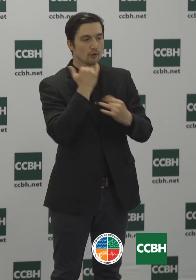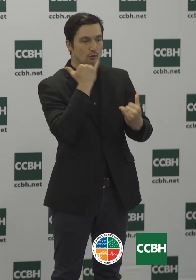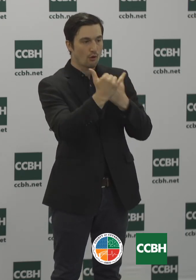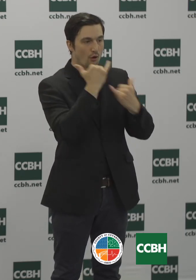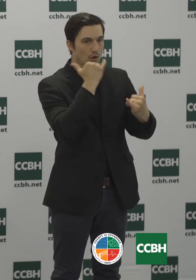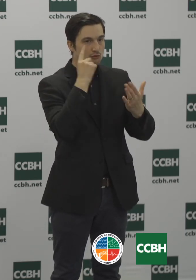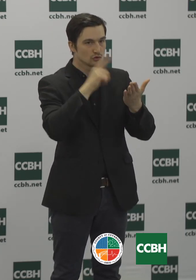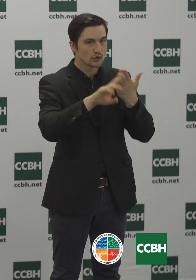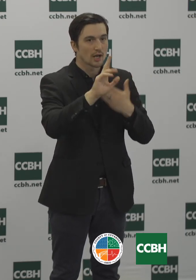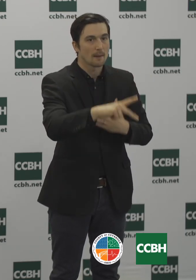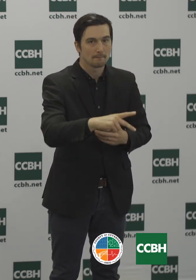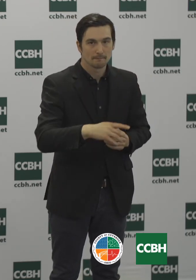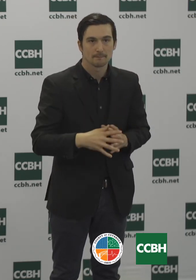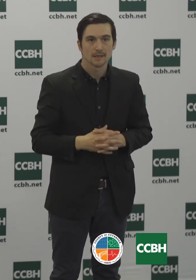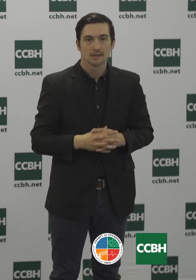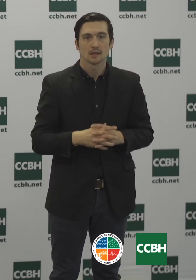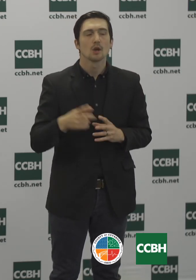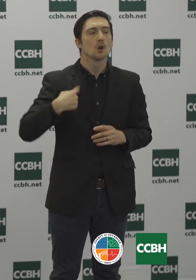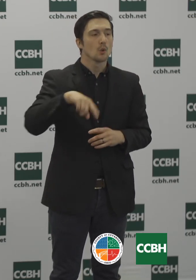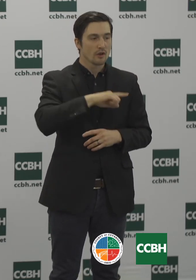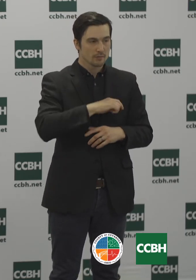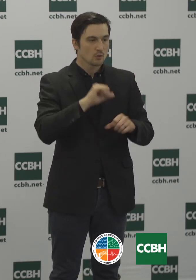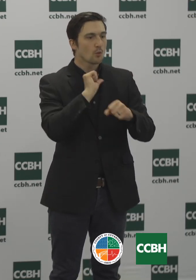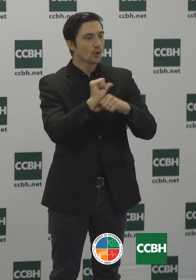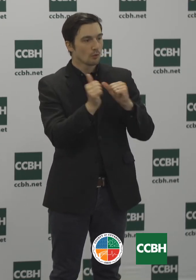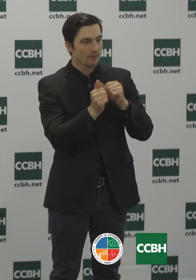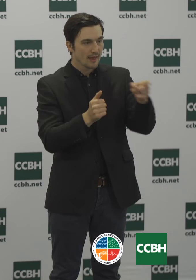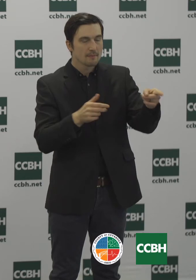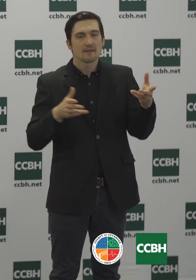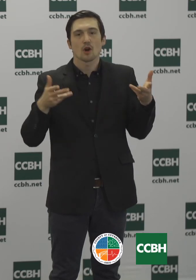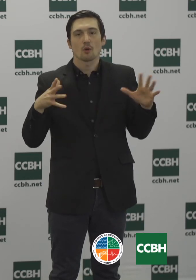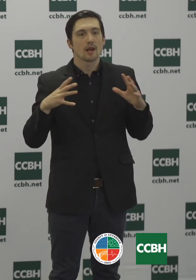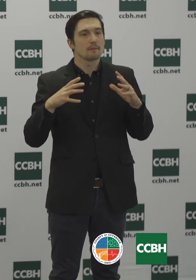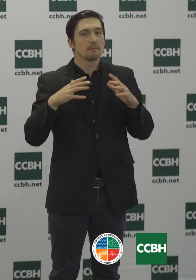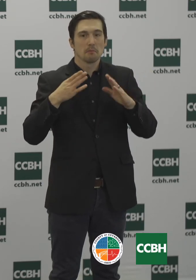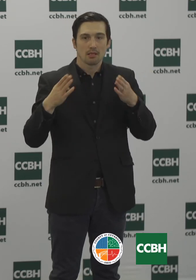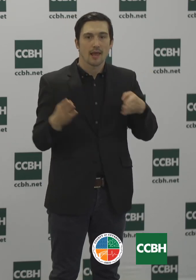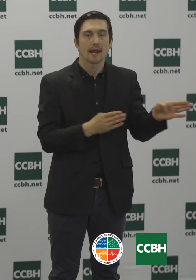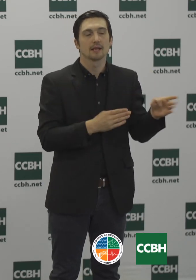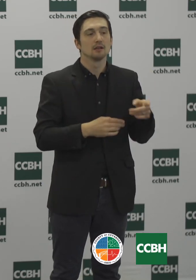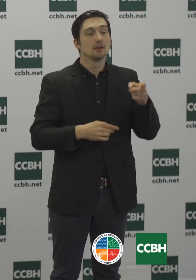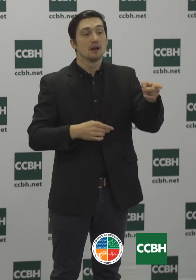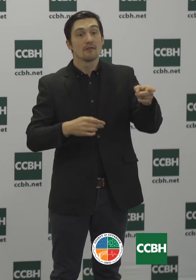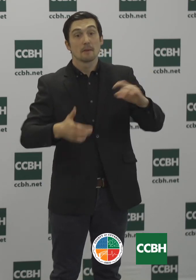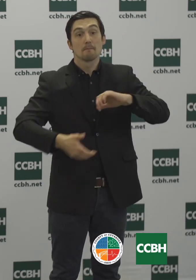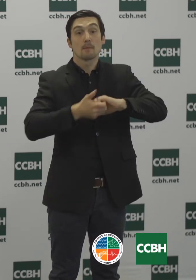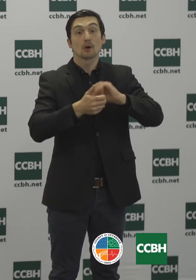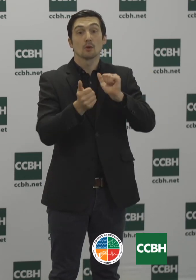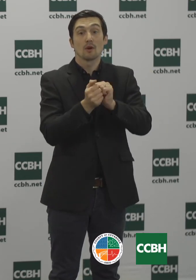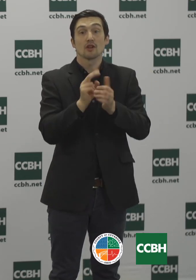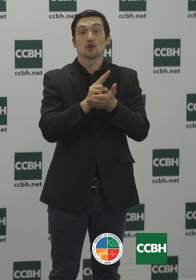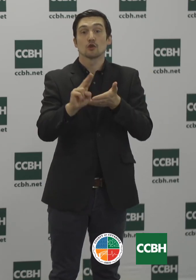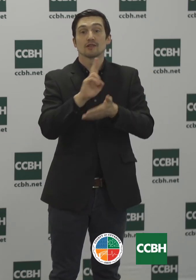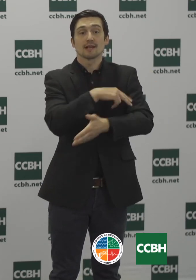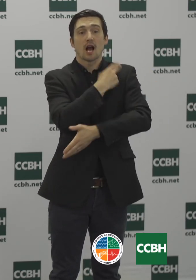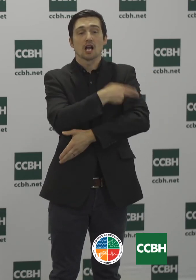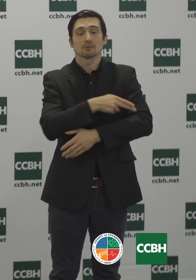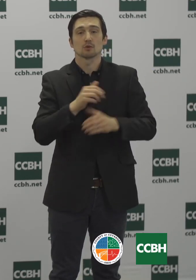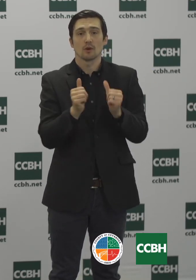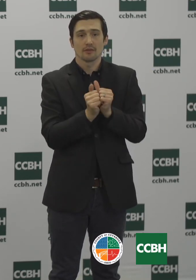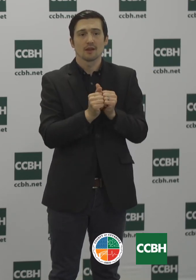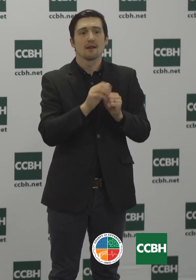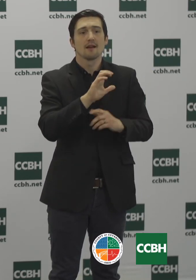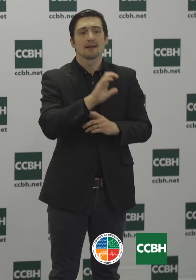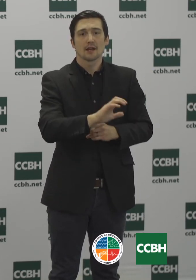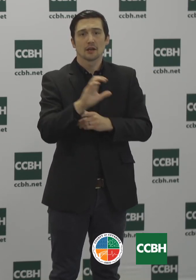we've been with them from the start. We know that they've been planning. The clinical partner there is University Hospitals, working with the Cuyahoga County